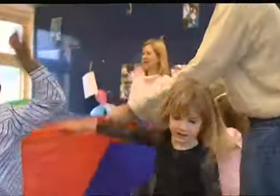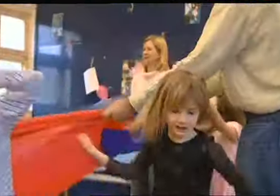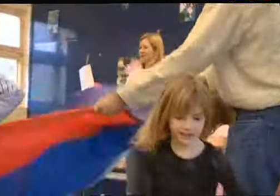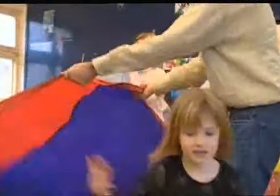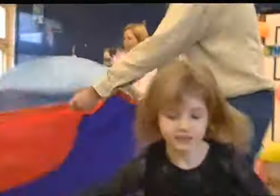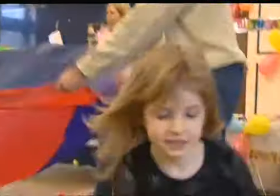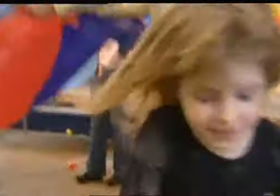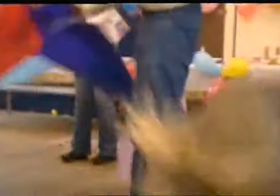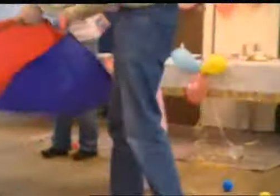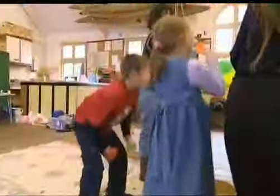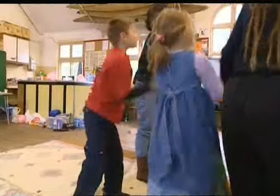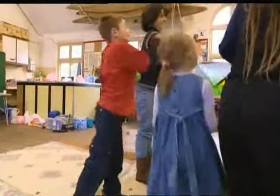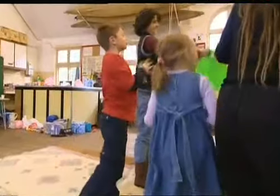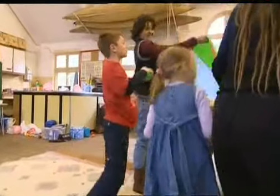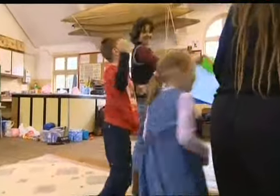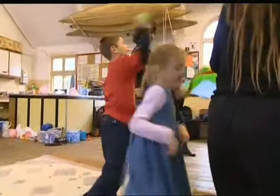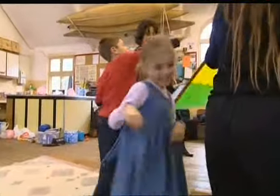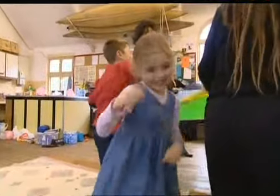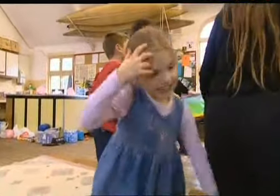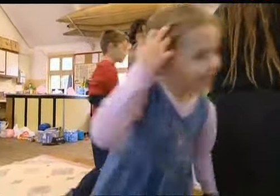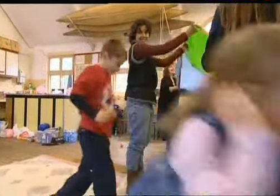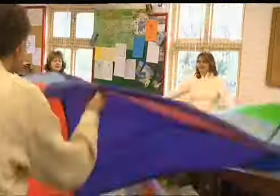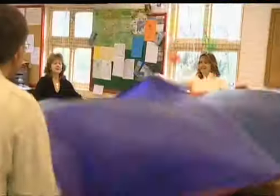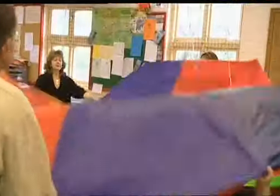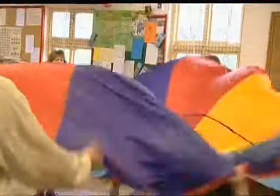That's right, Alex. Hey, that's it, Sam.